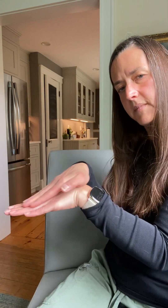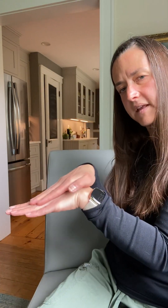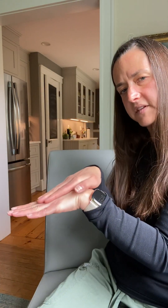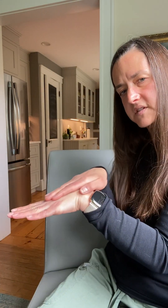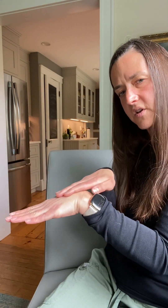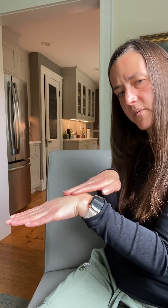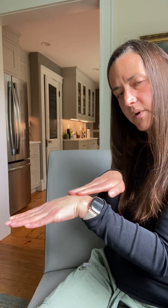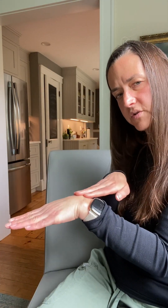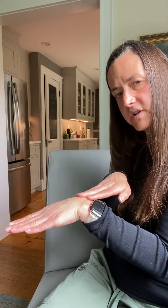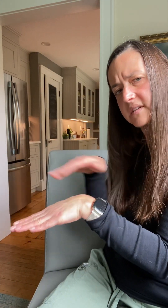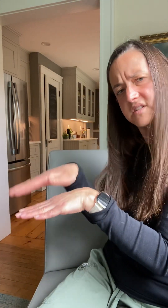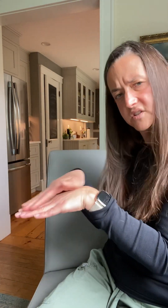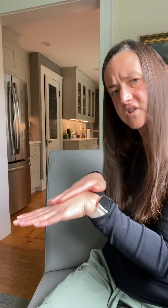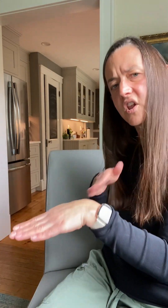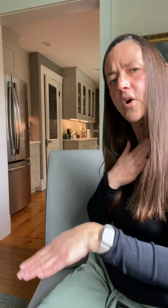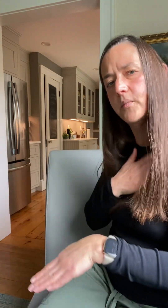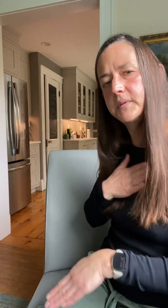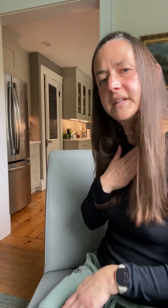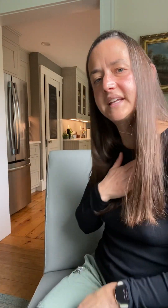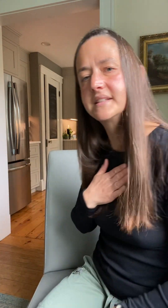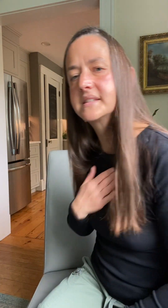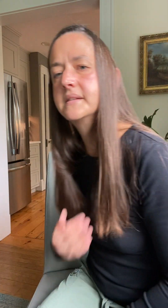the slow motion, slow, please.